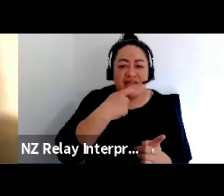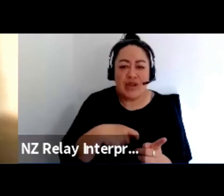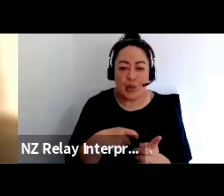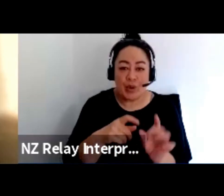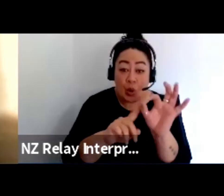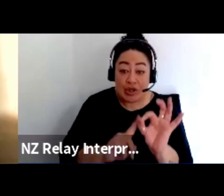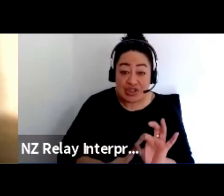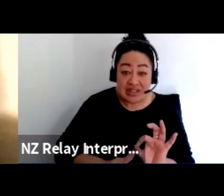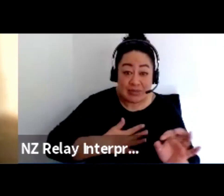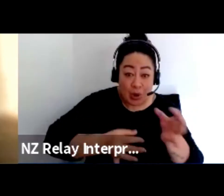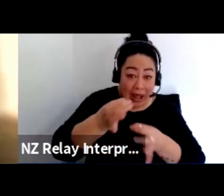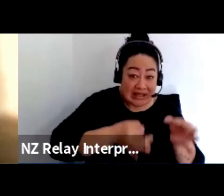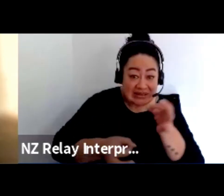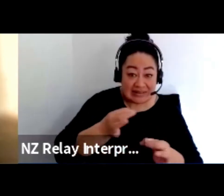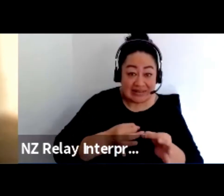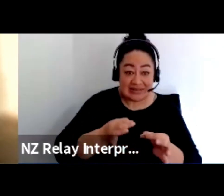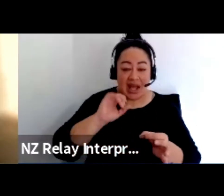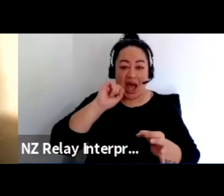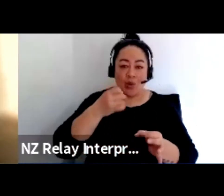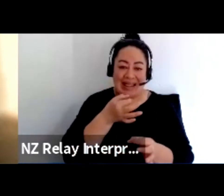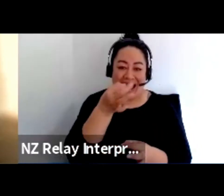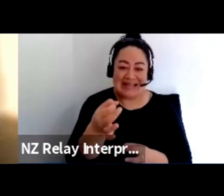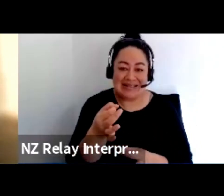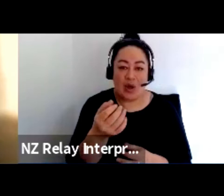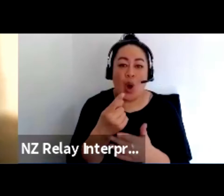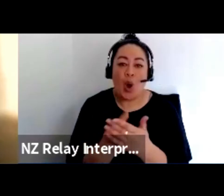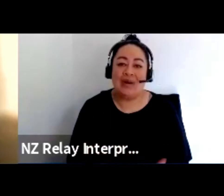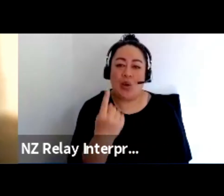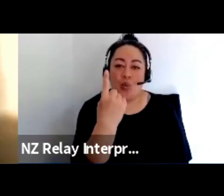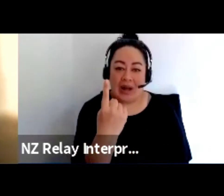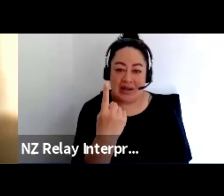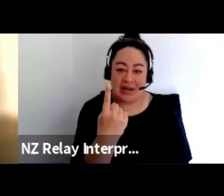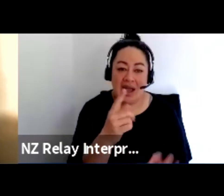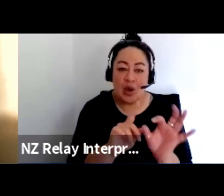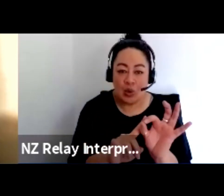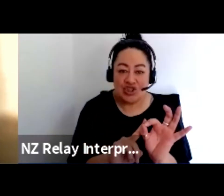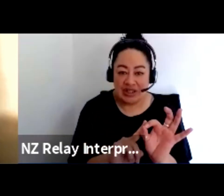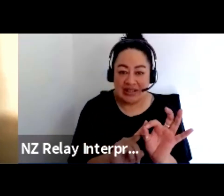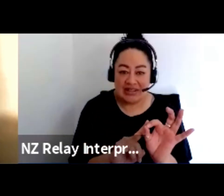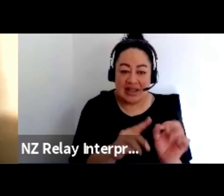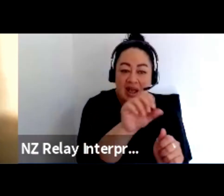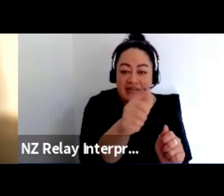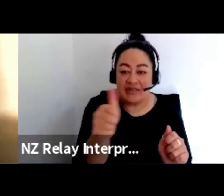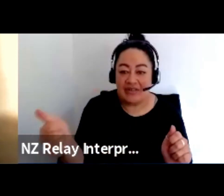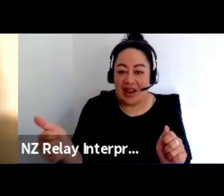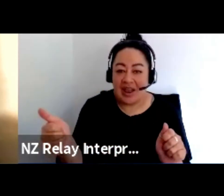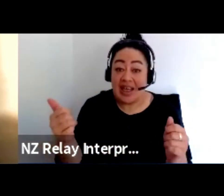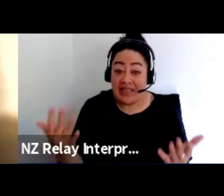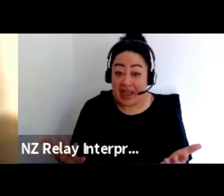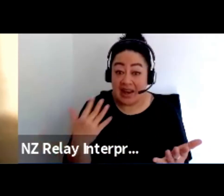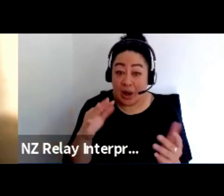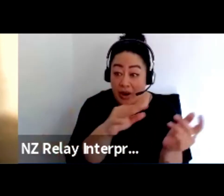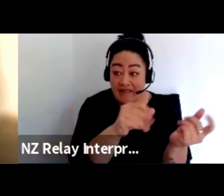we're going to do is get you to only ask one at a time. We'll go around, and then when everyone else has asked their